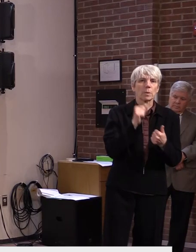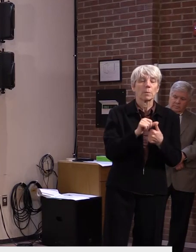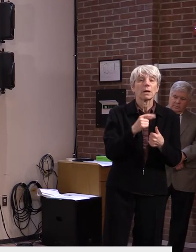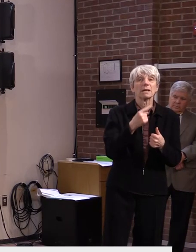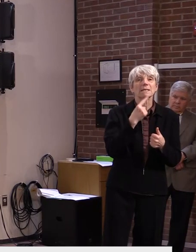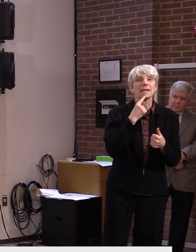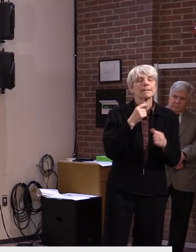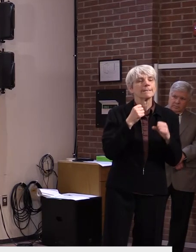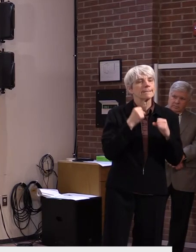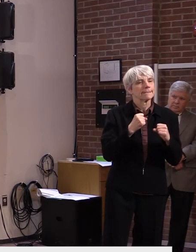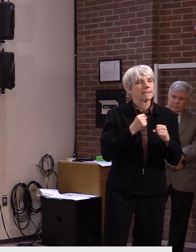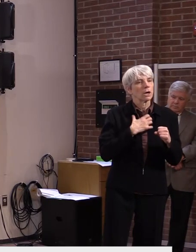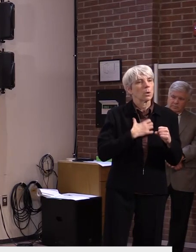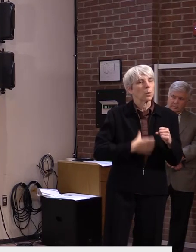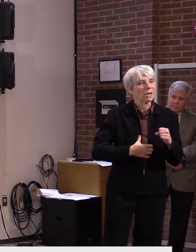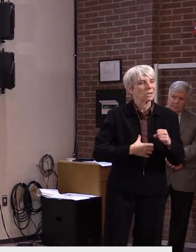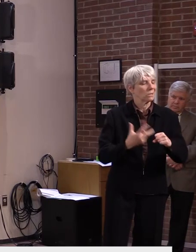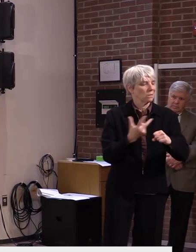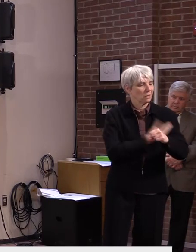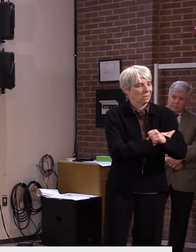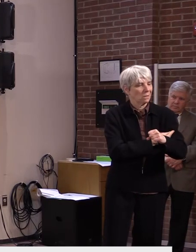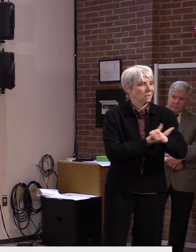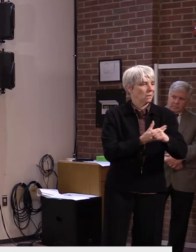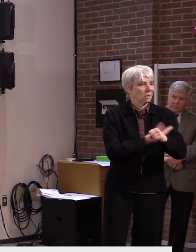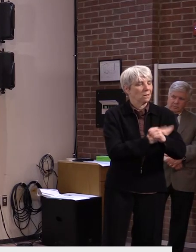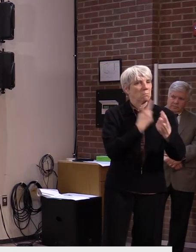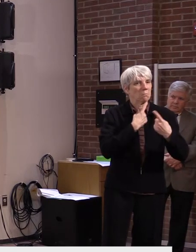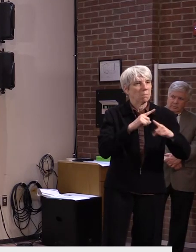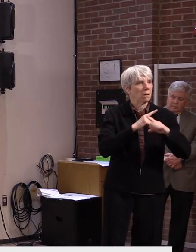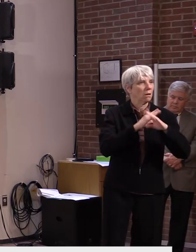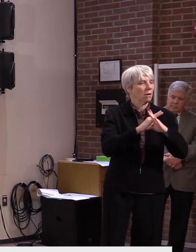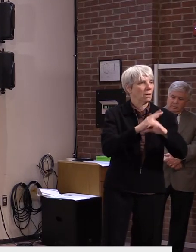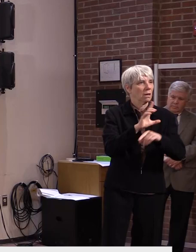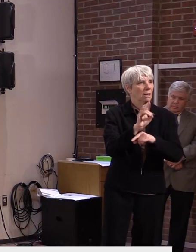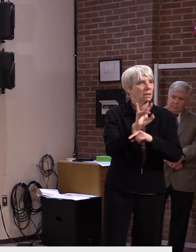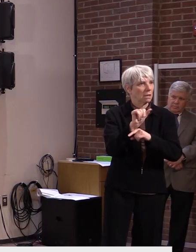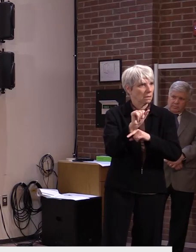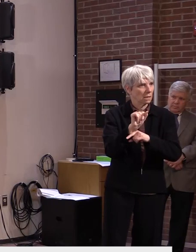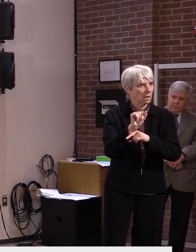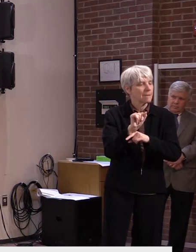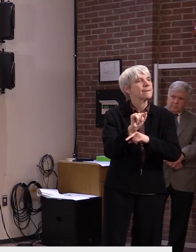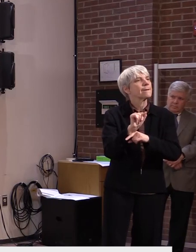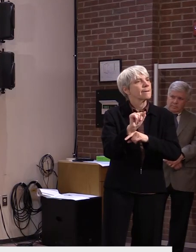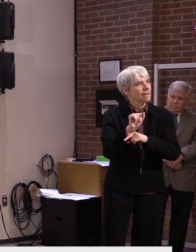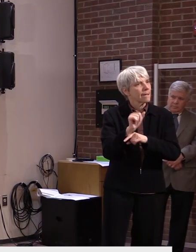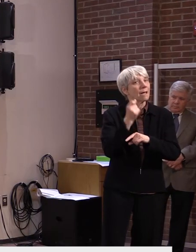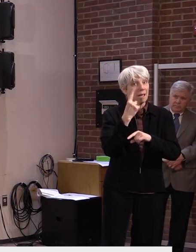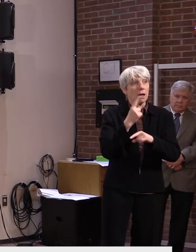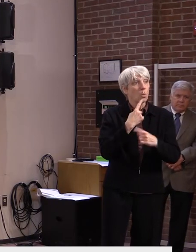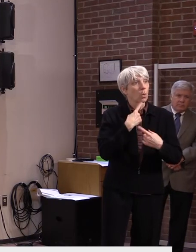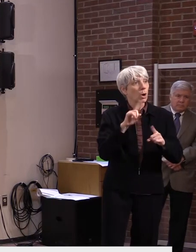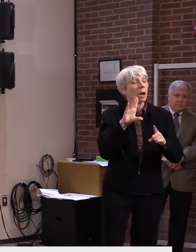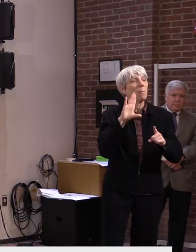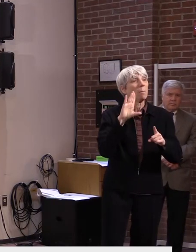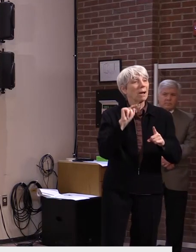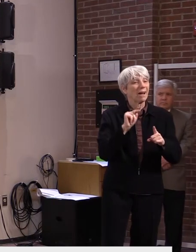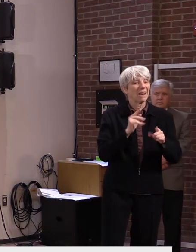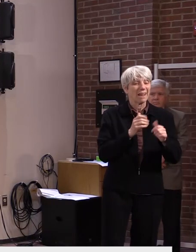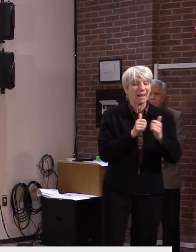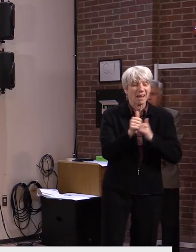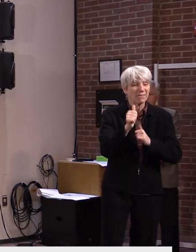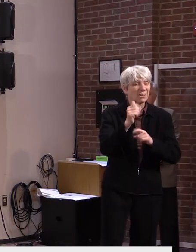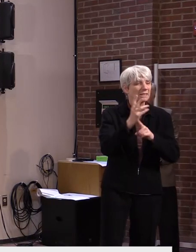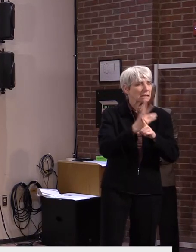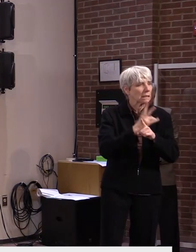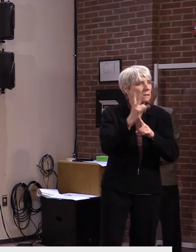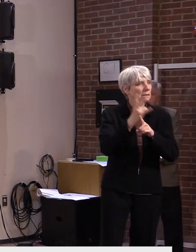as effective with the Delta variant, the efficacy has been waning a bit. So that's why they have suggested